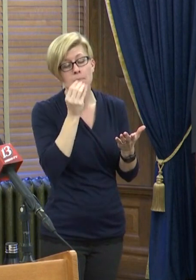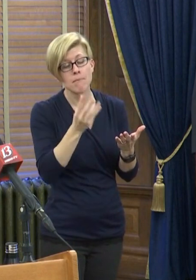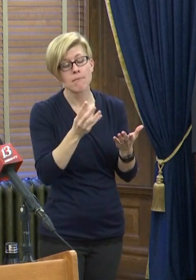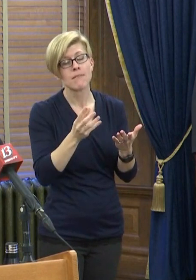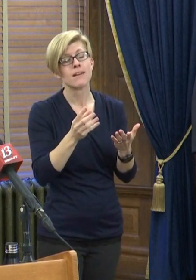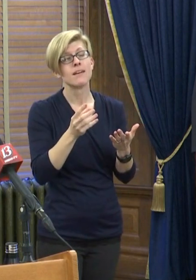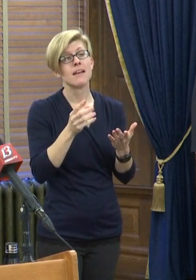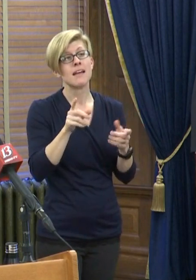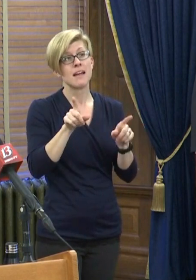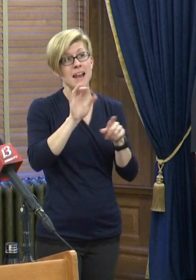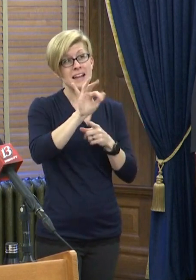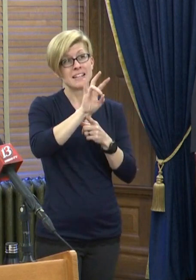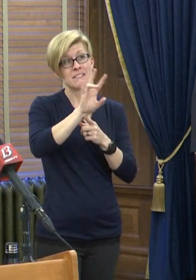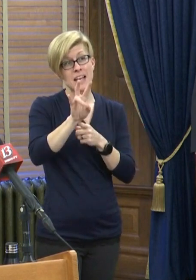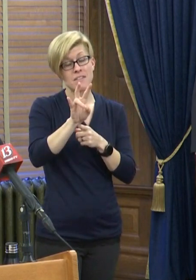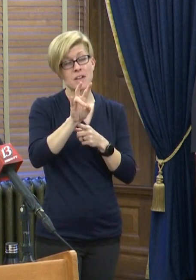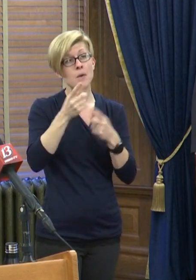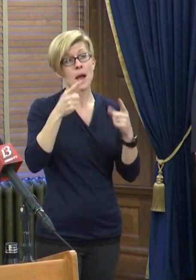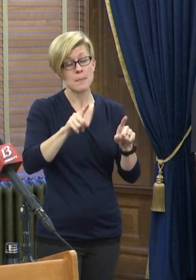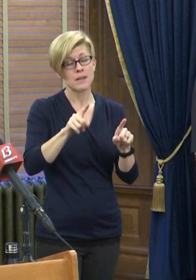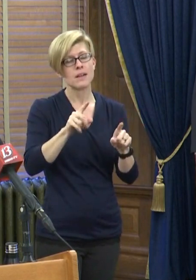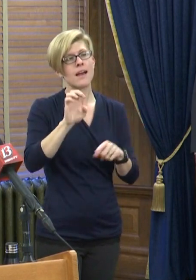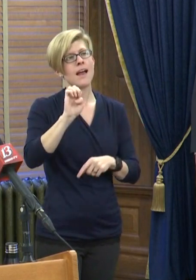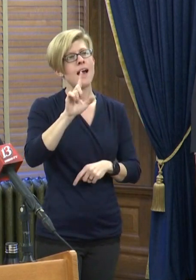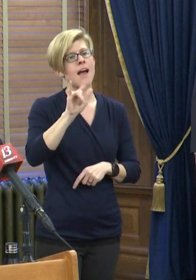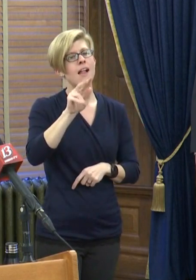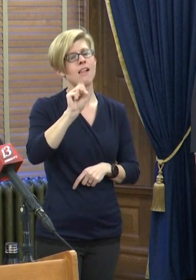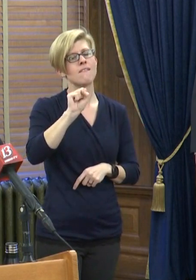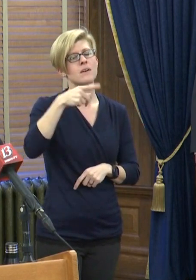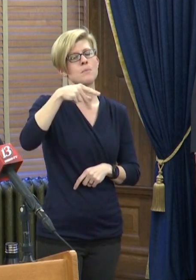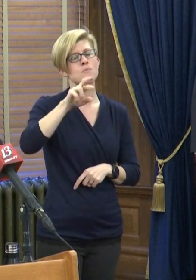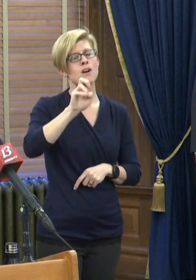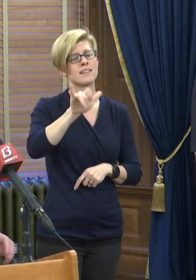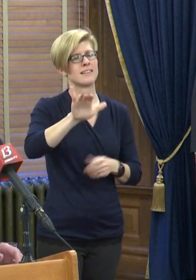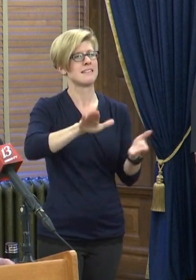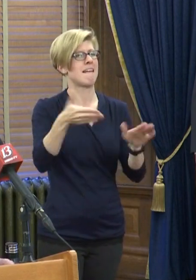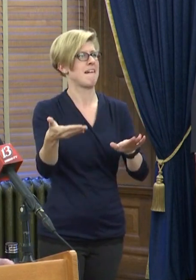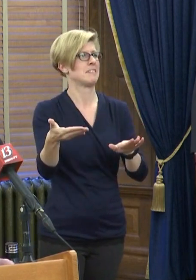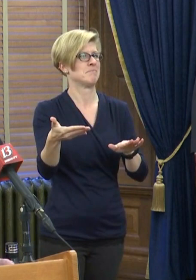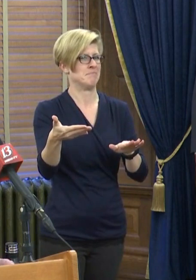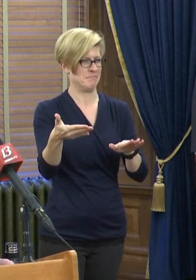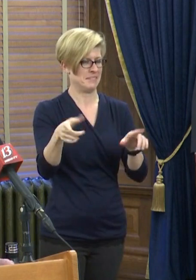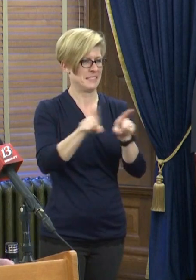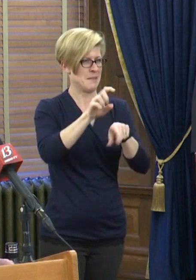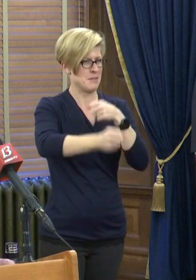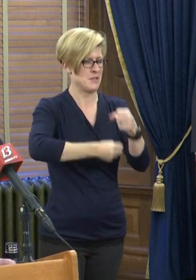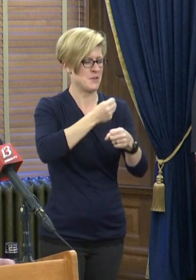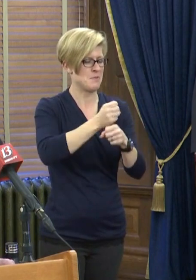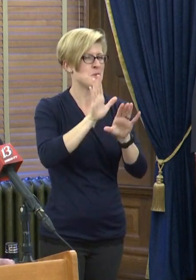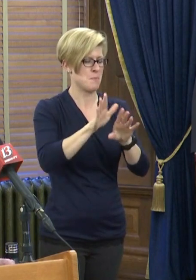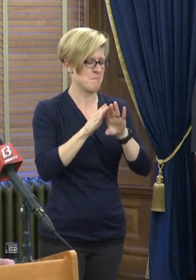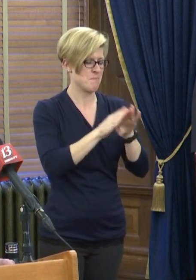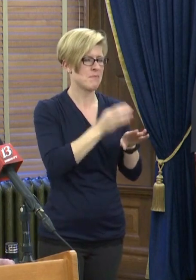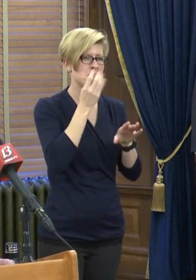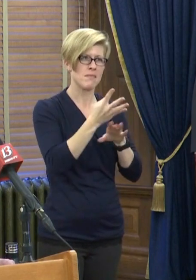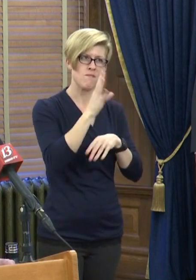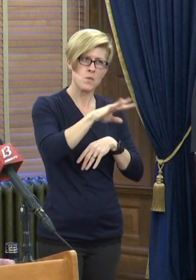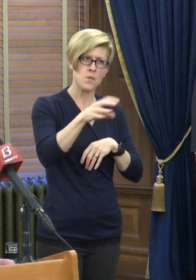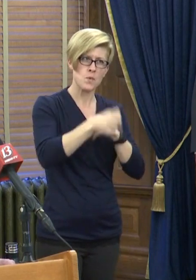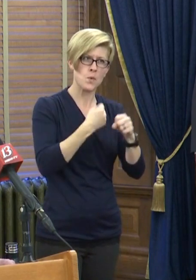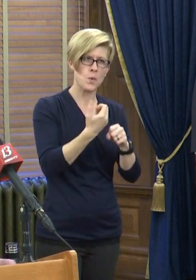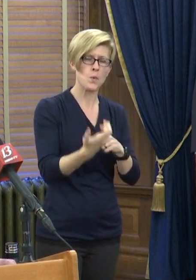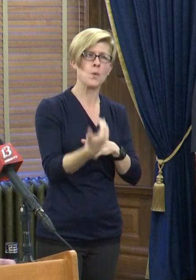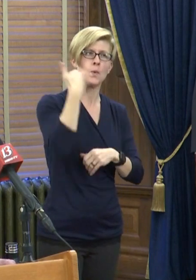exact same year that Elvis Presley died. So with that in mind, I'll move on.